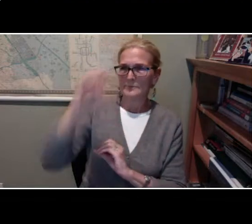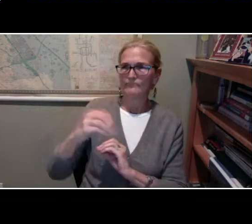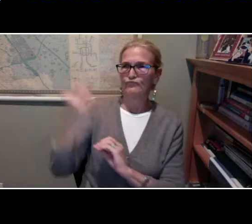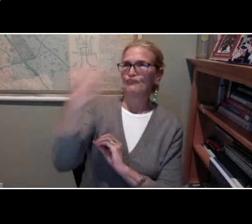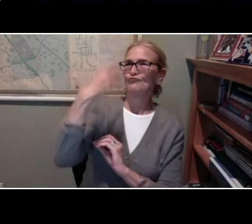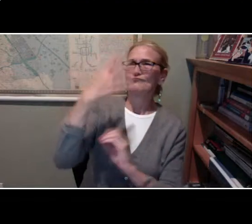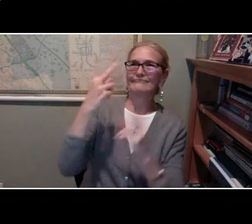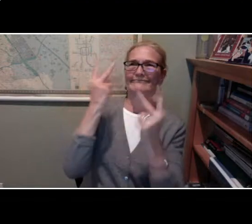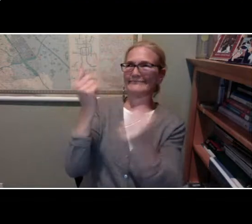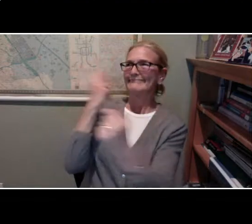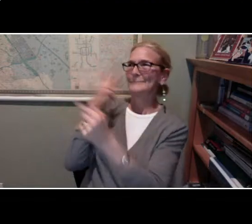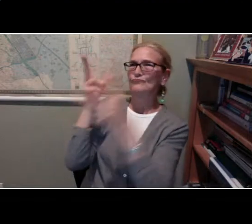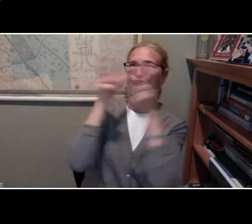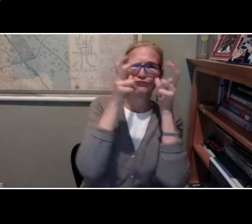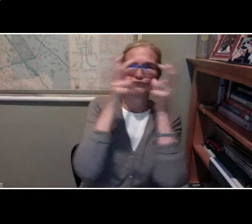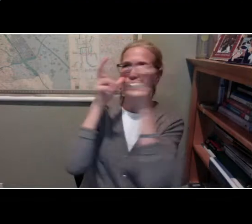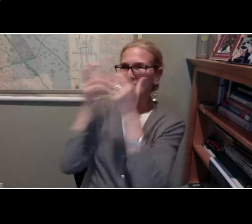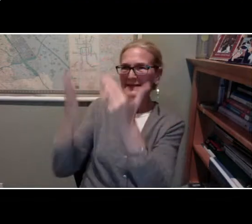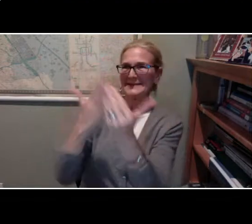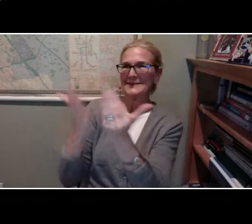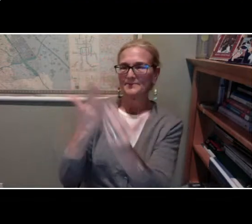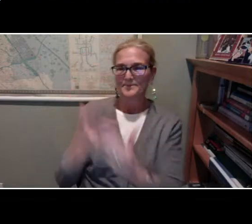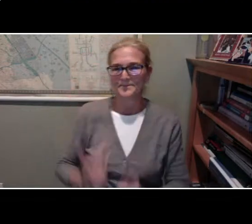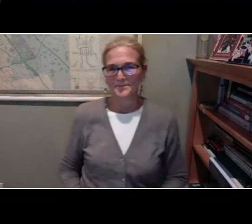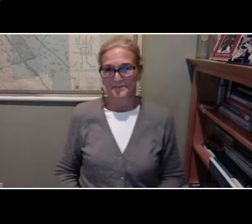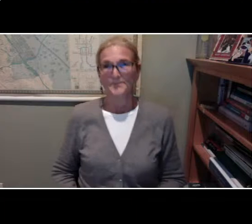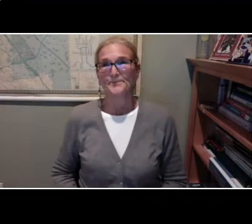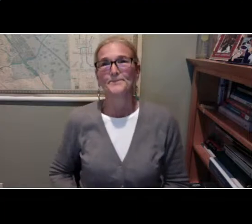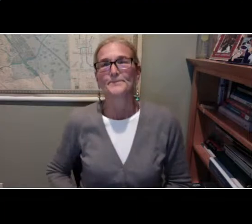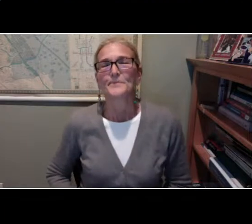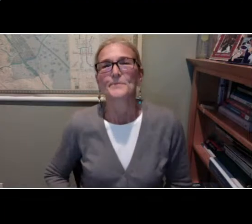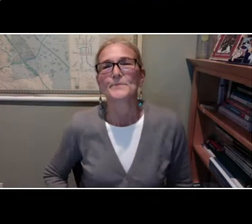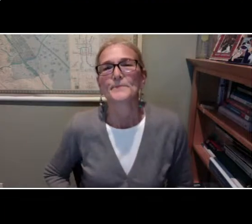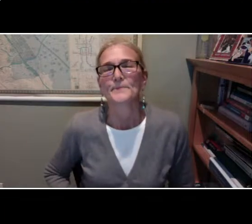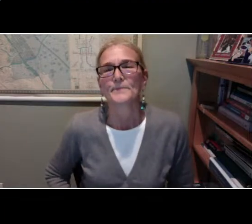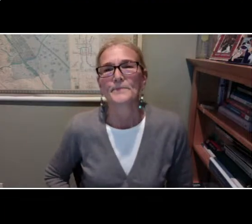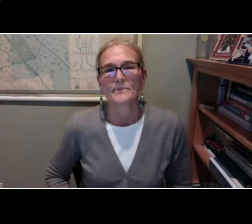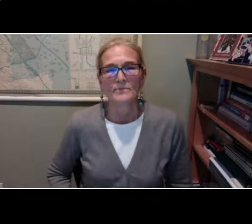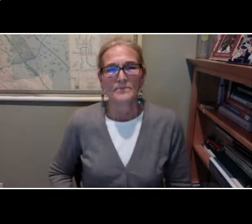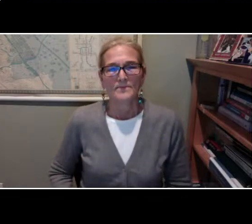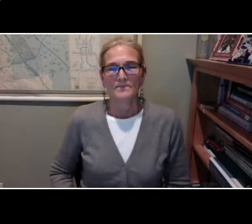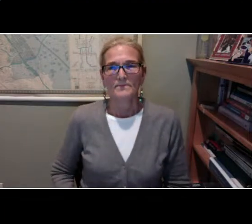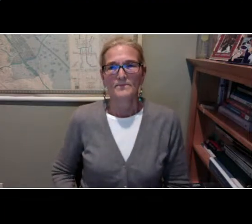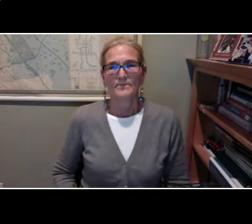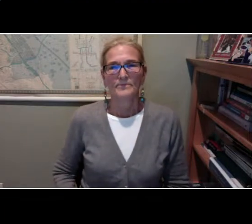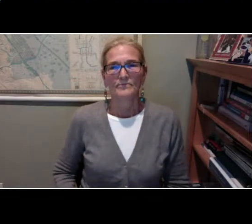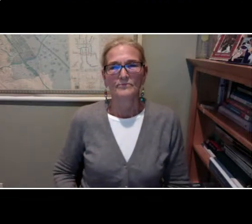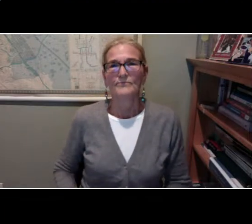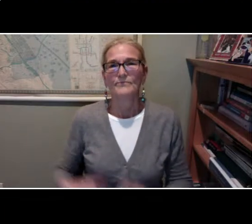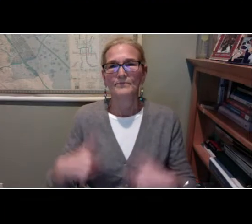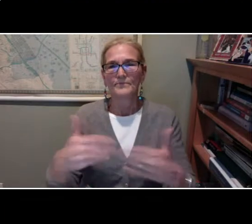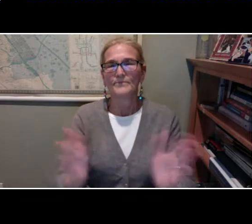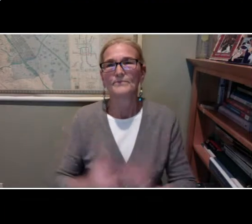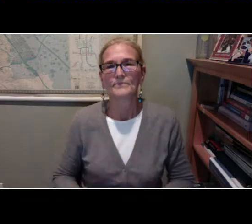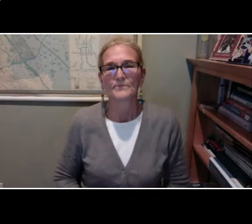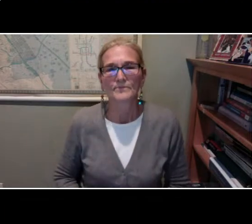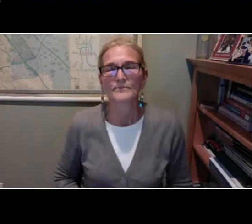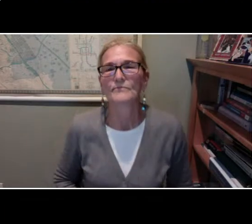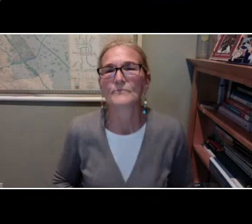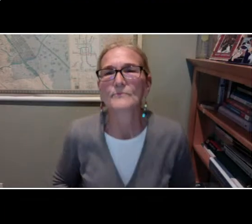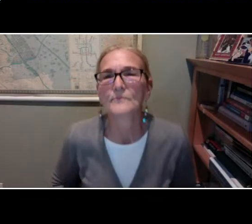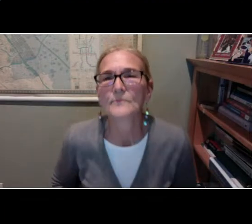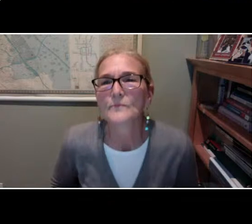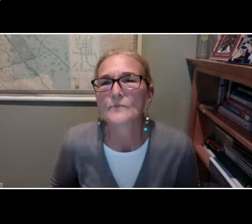cannot hear, they cannot access language input, the language input becomes impoverished and leads to